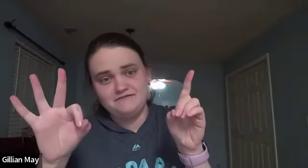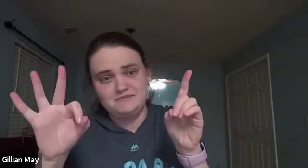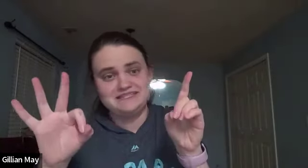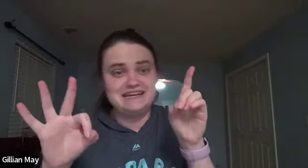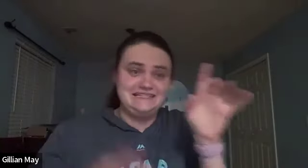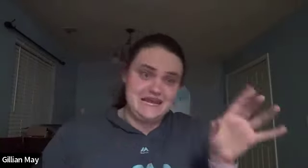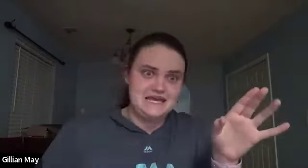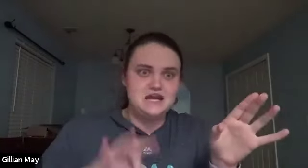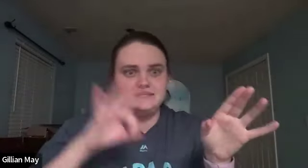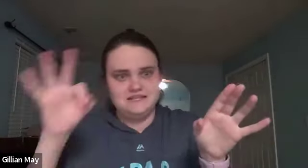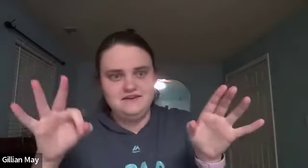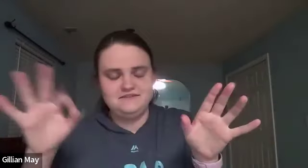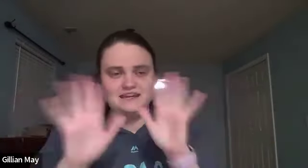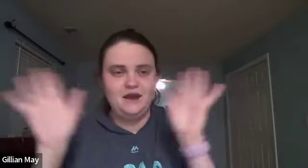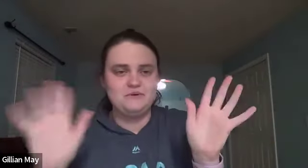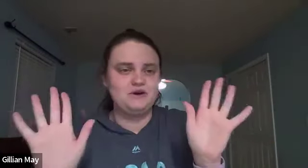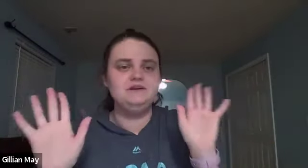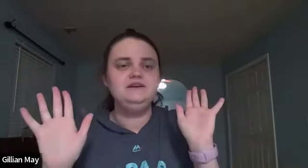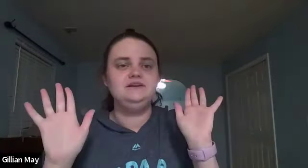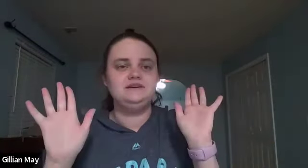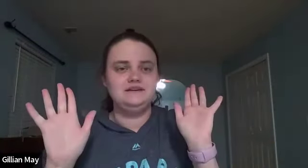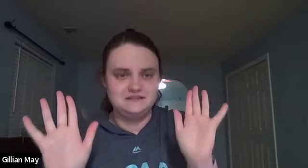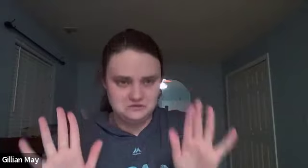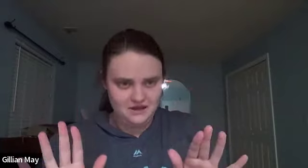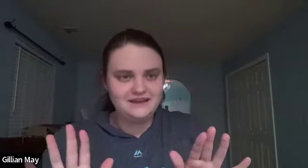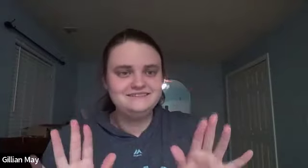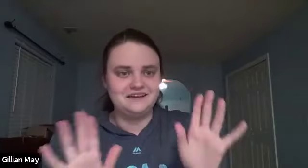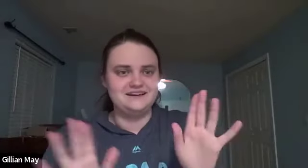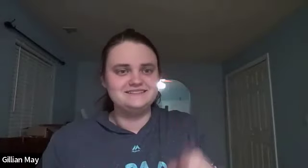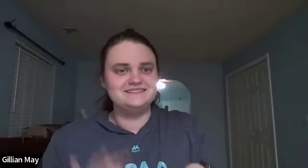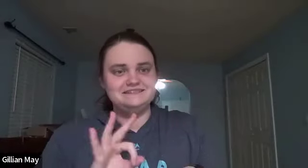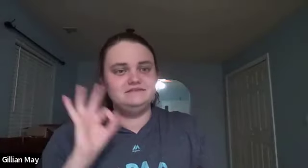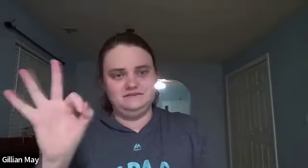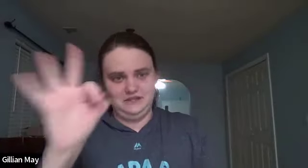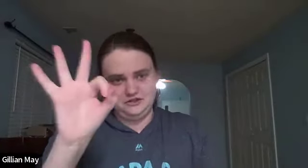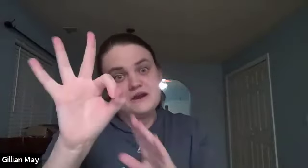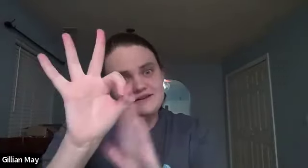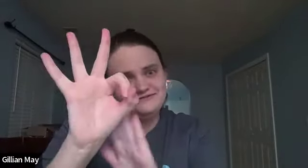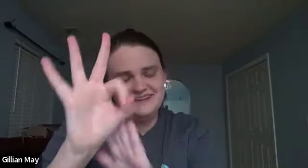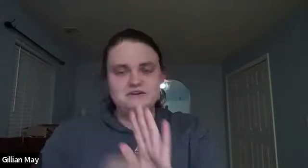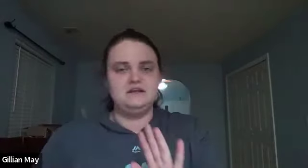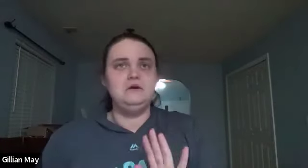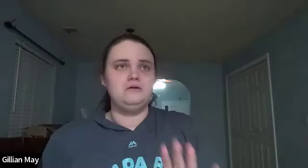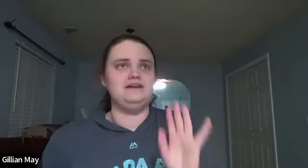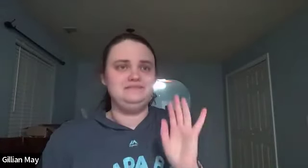they'd be saying dead, not deaf. And I remember going, it's okay, guys. Here's your F. And they're like,